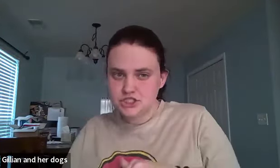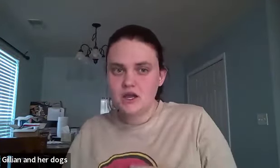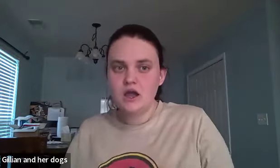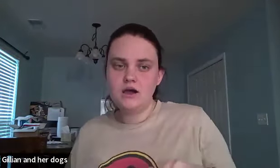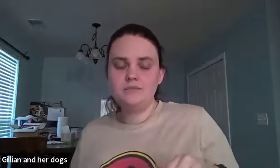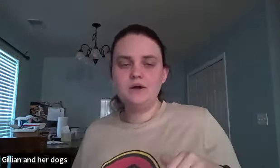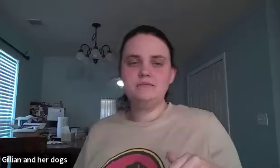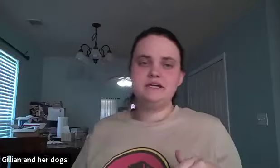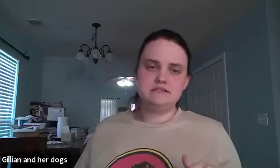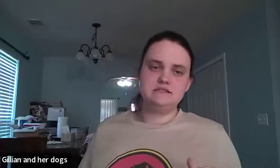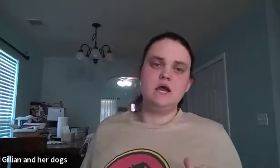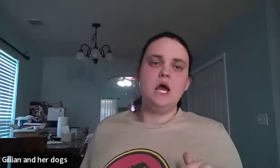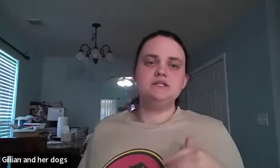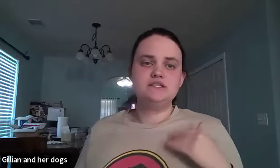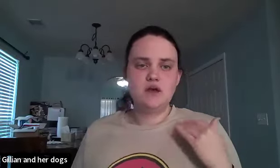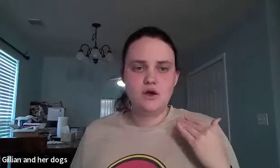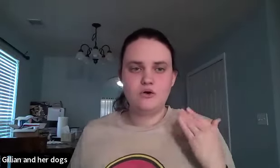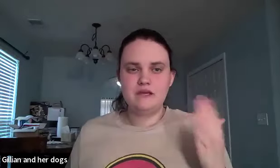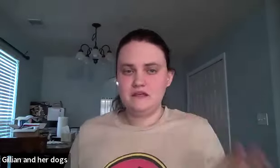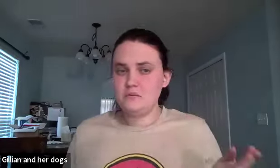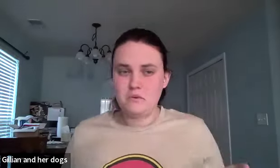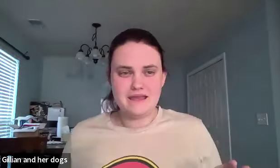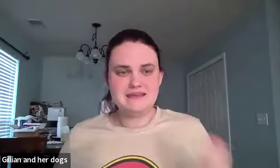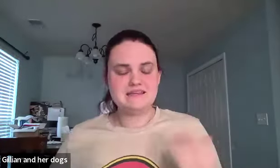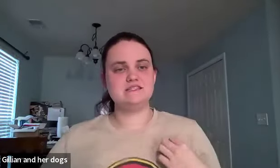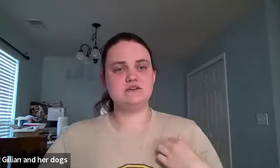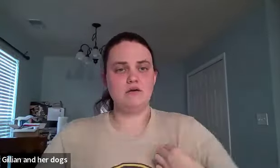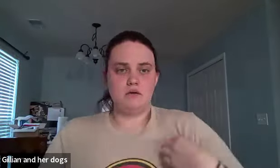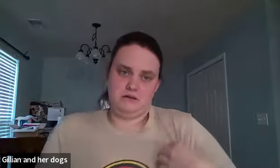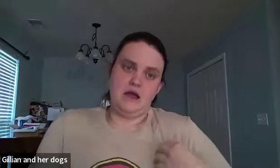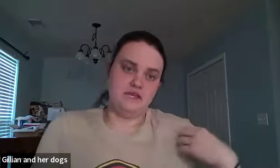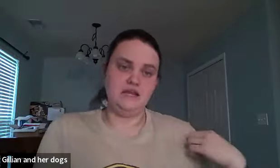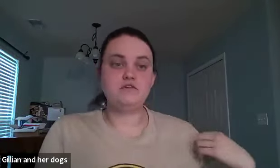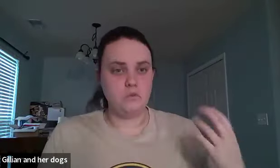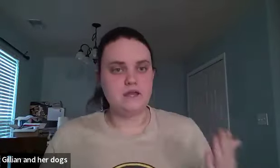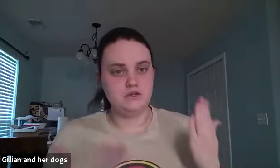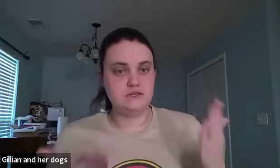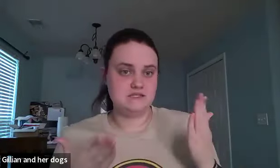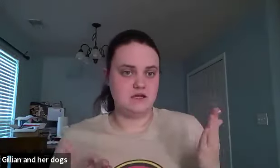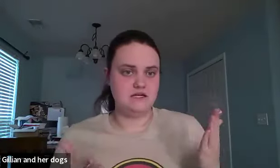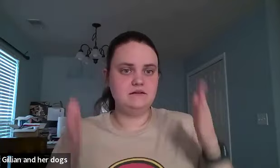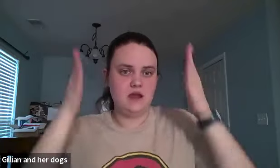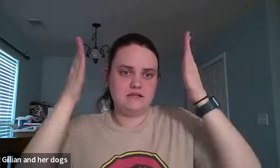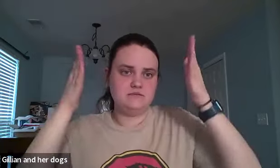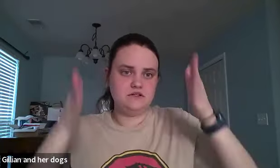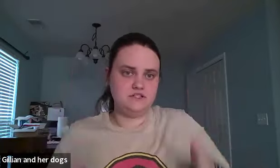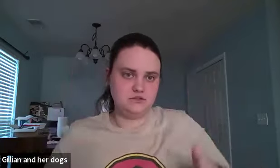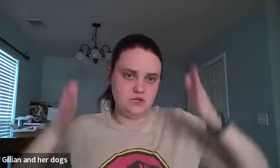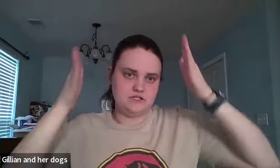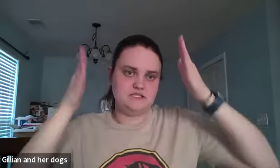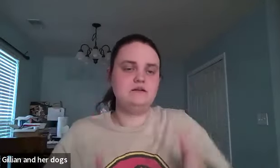English base. So either way you can sign it. I typically do